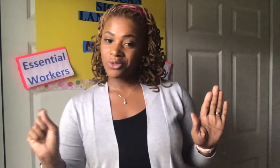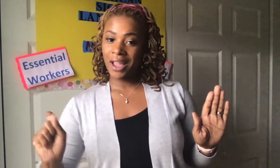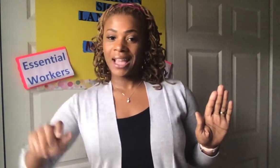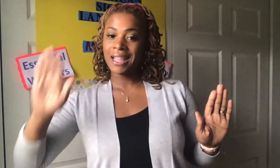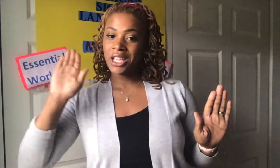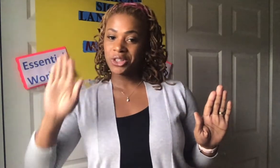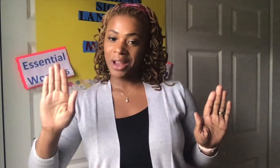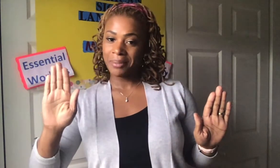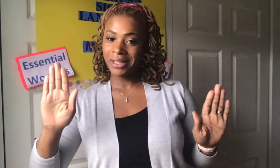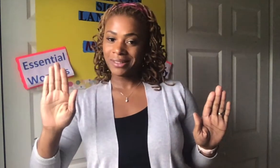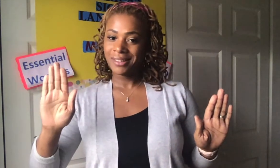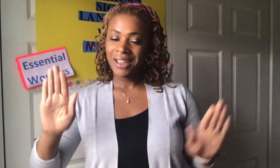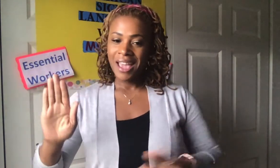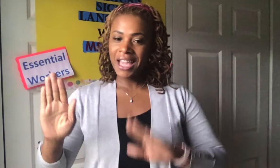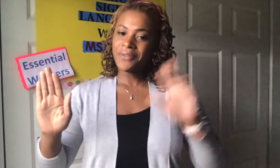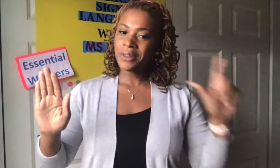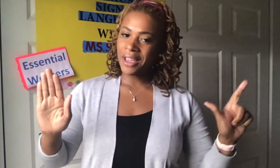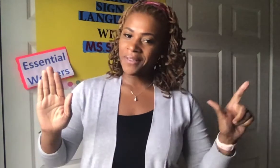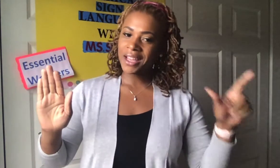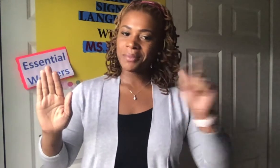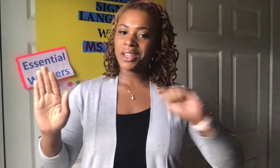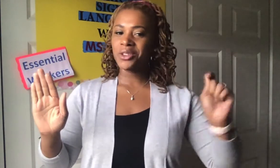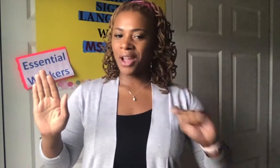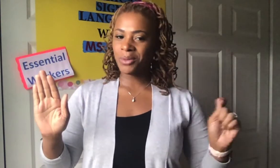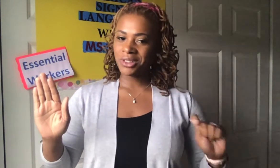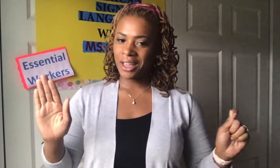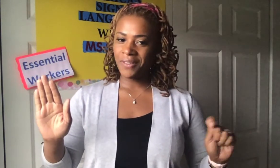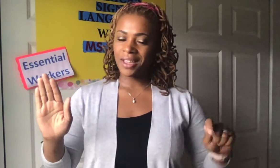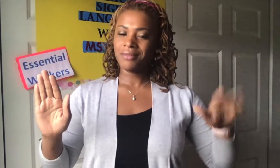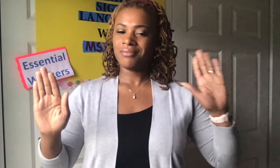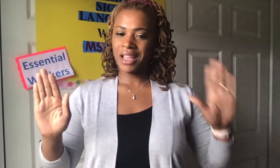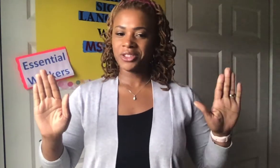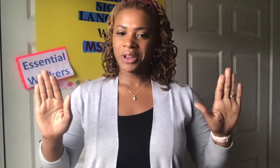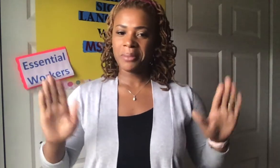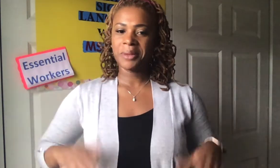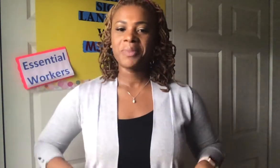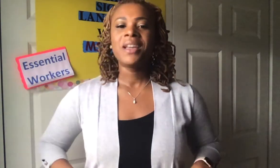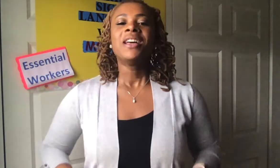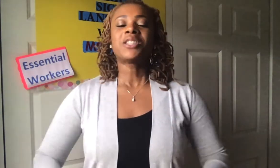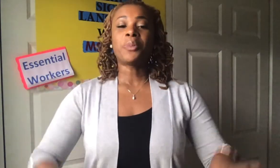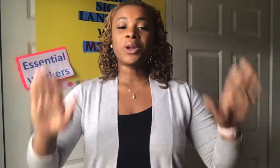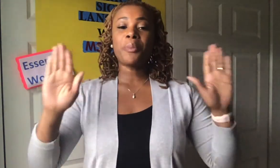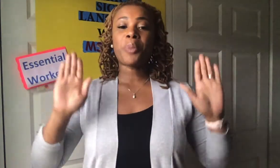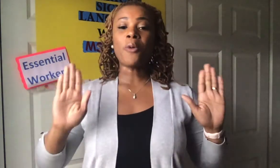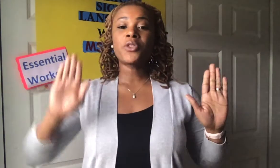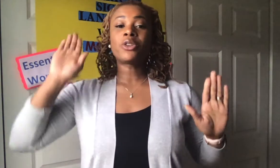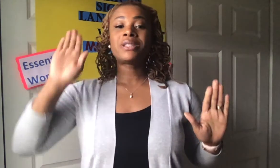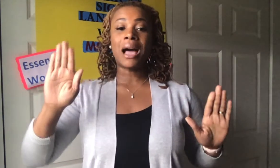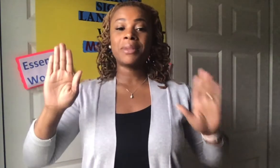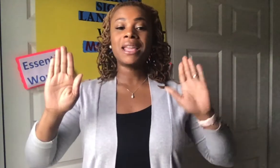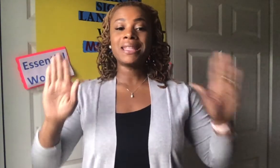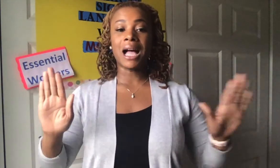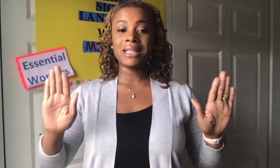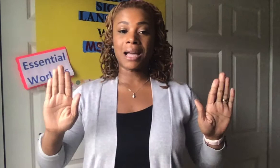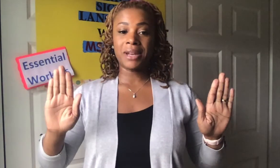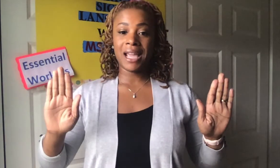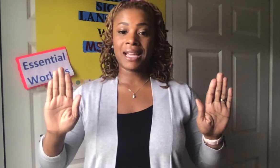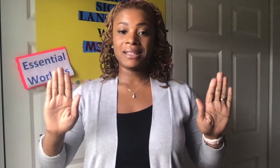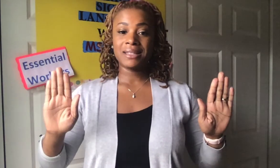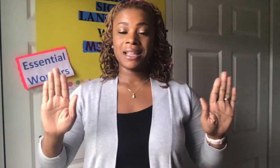hand, that's your dominant. And if you're left-handed, meaning you write with your left hand, that's your dominant. So put up both your dominant and non-dominant hands.